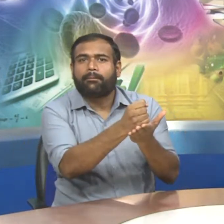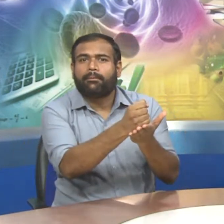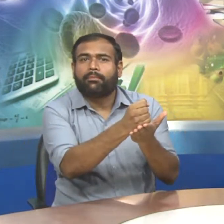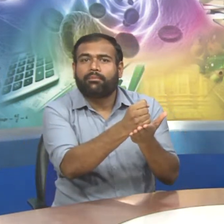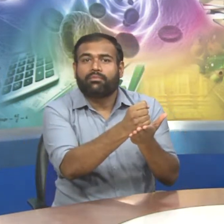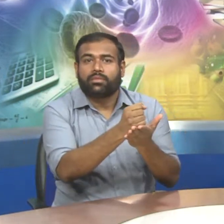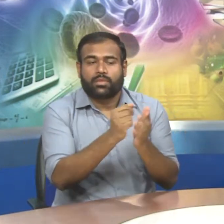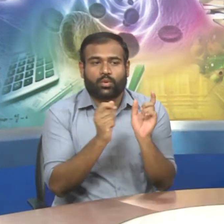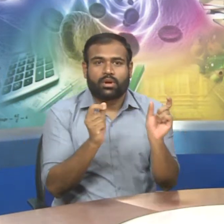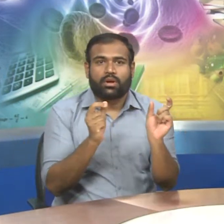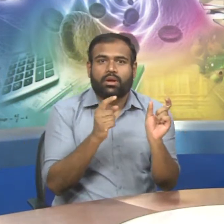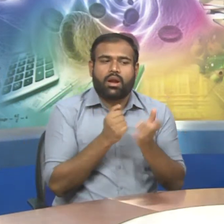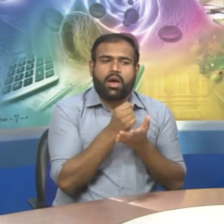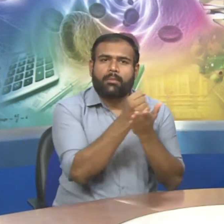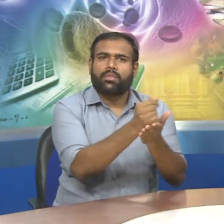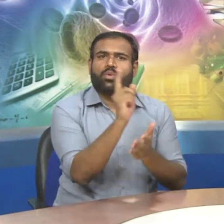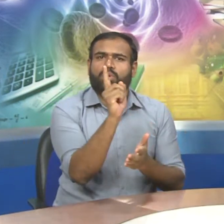I help you.